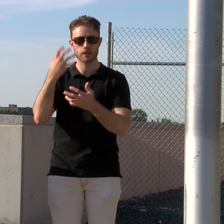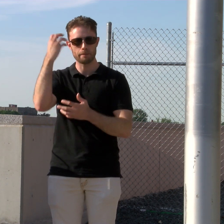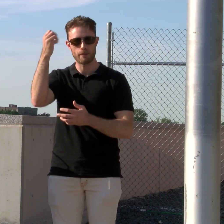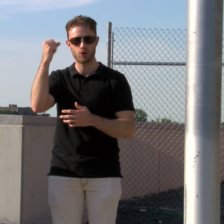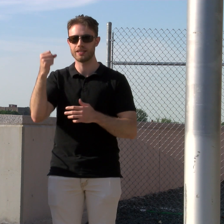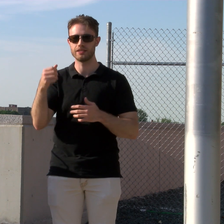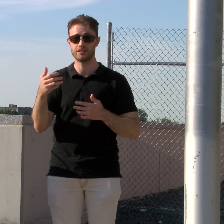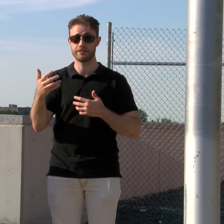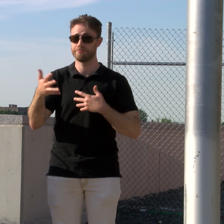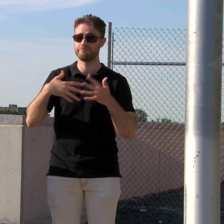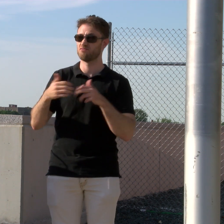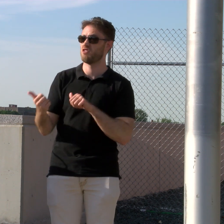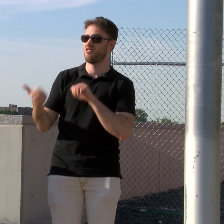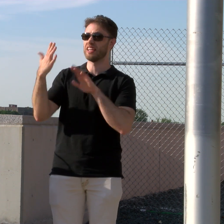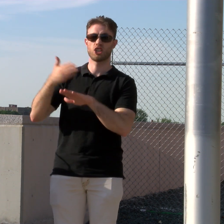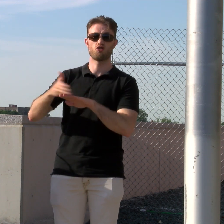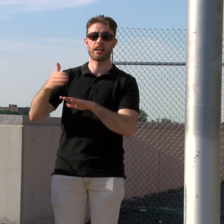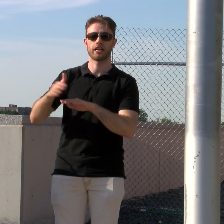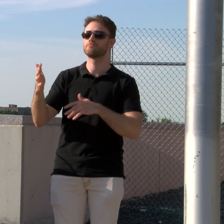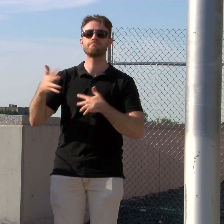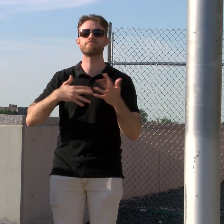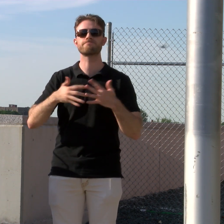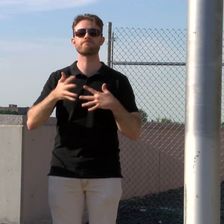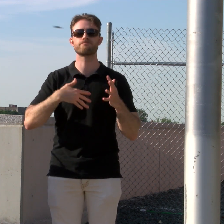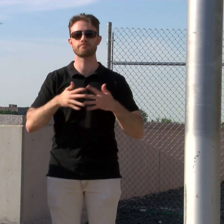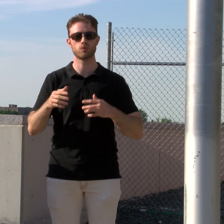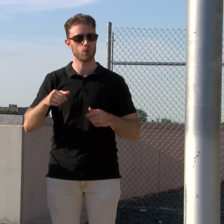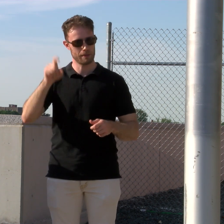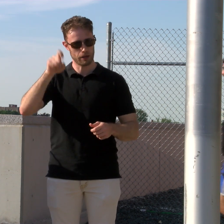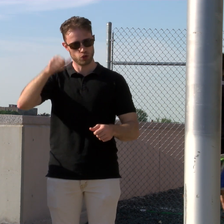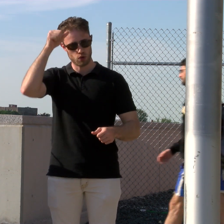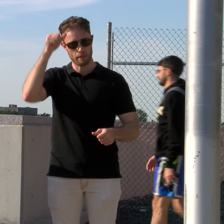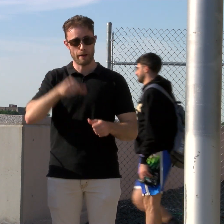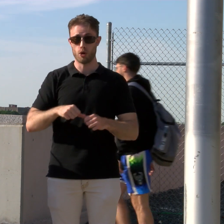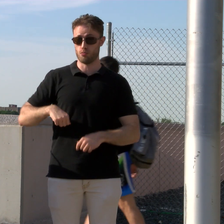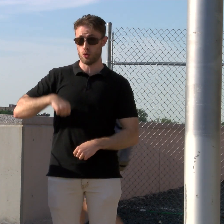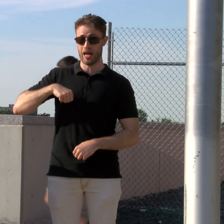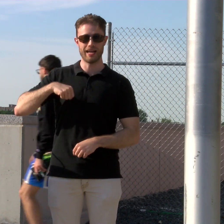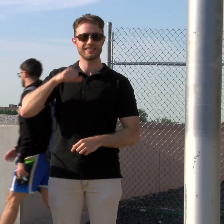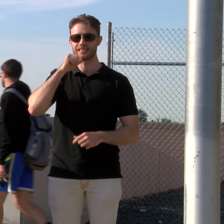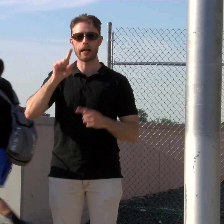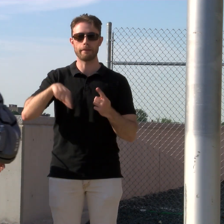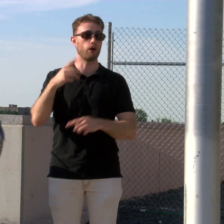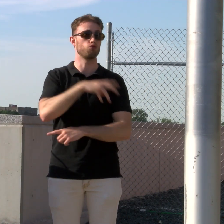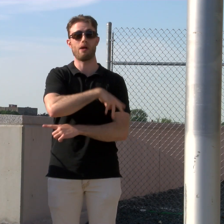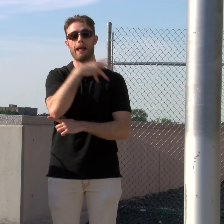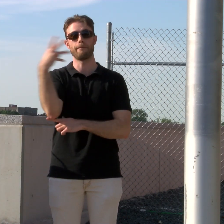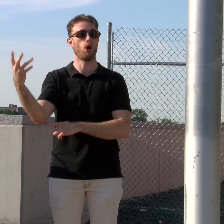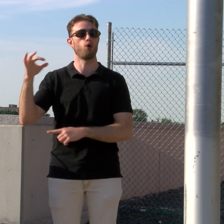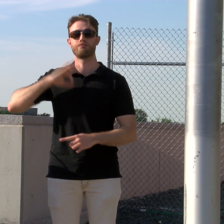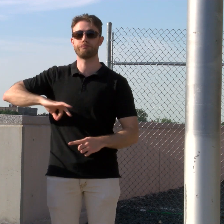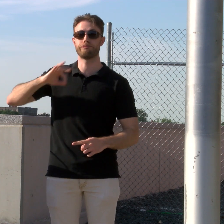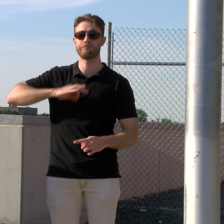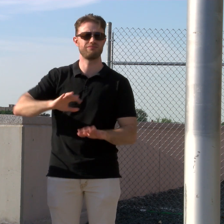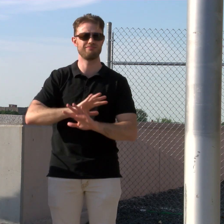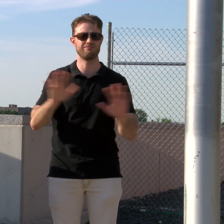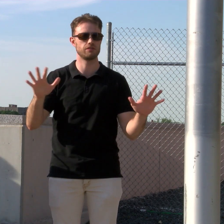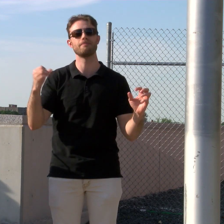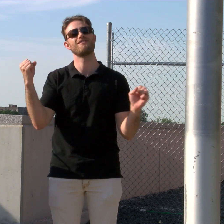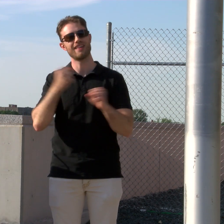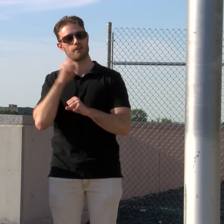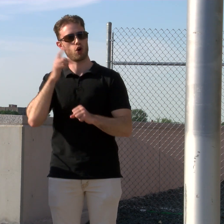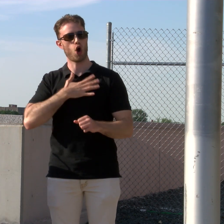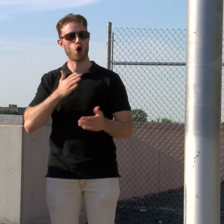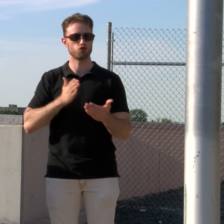of eradication. We must remember that pride is not about rainbow capitalism, but about fighting for our